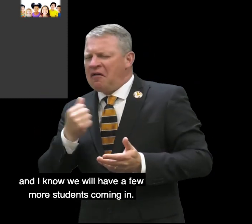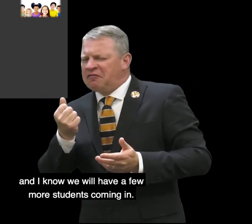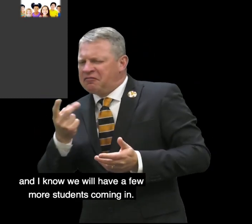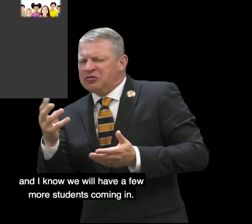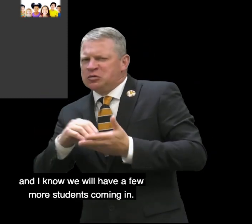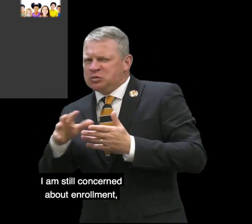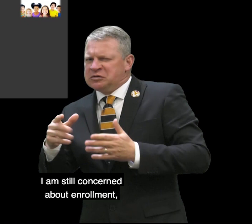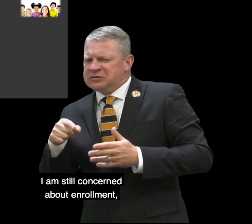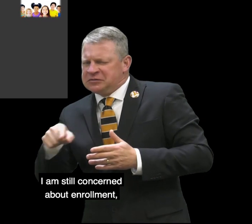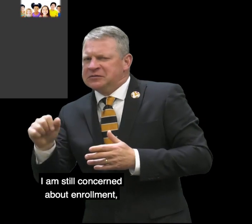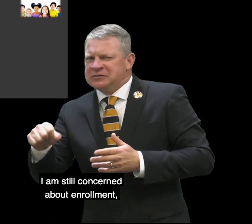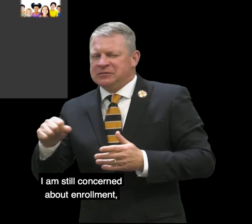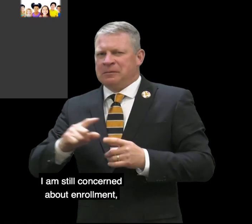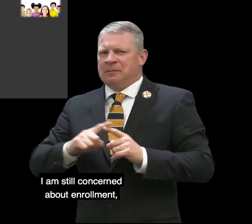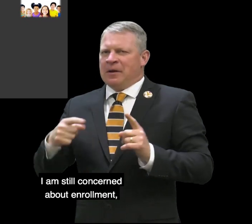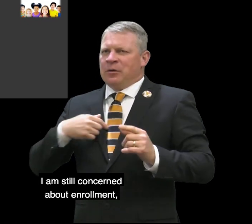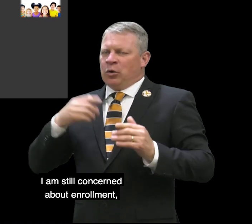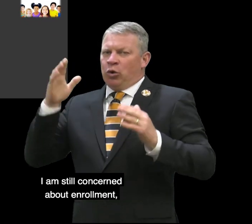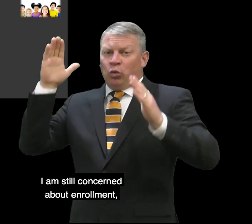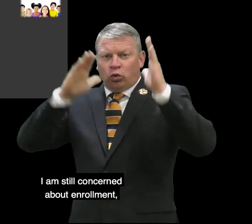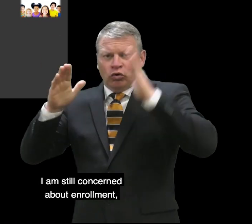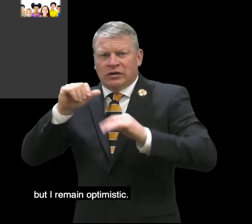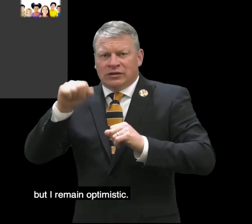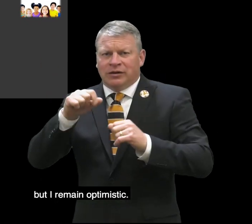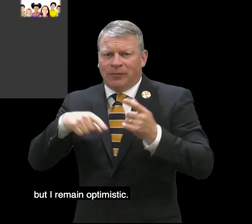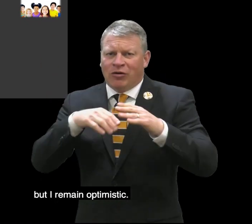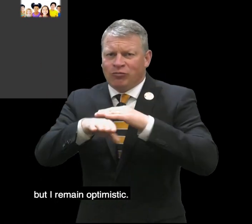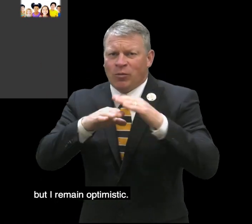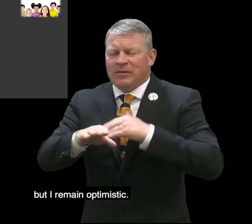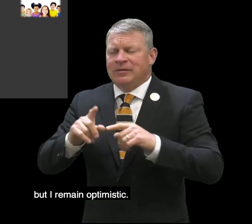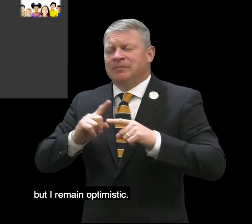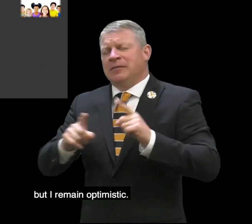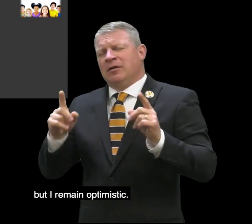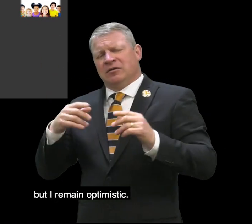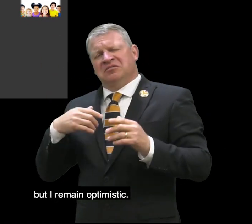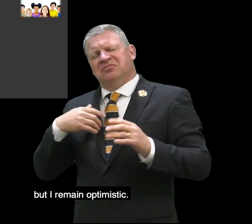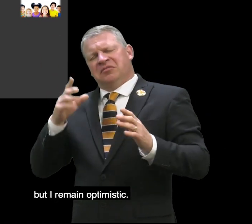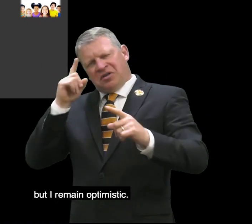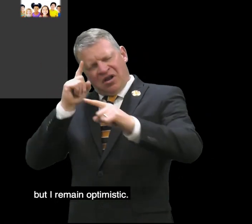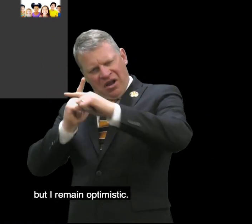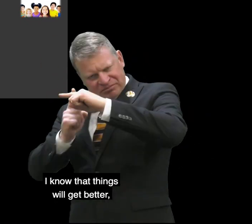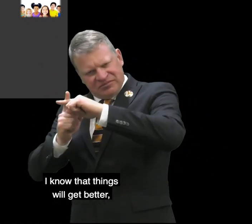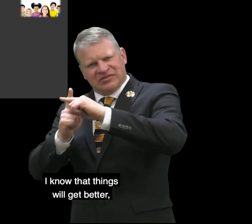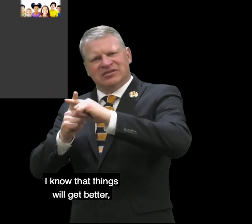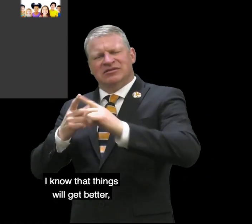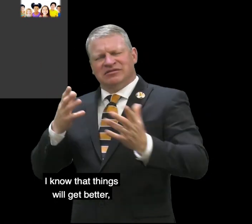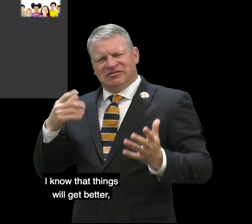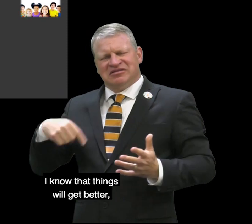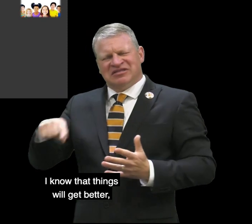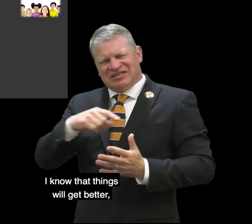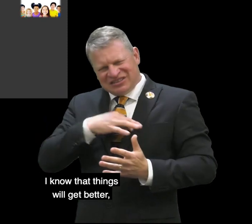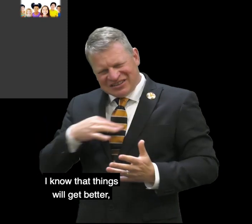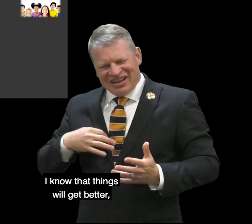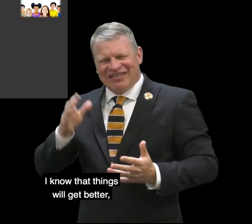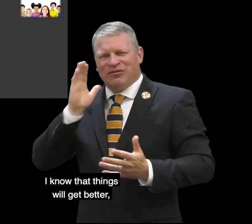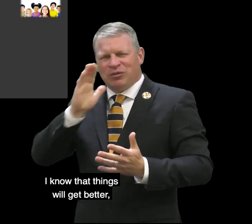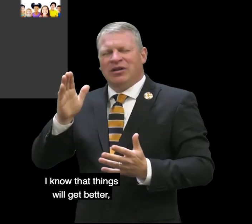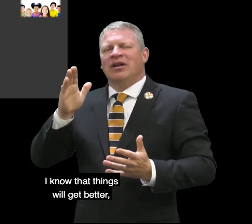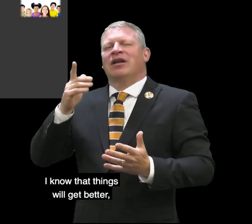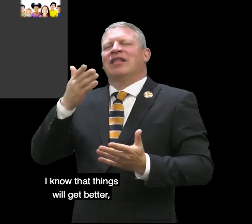students coming in. I am still concerned about enrollment, but I remain optimistic. I know that things will get better, and